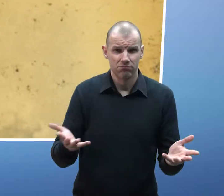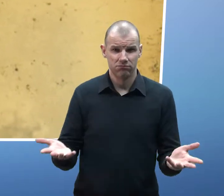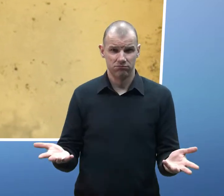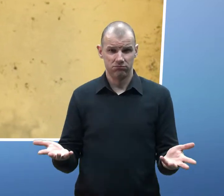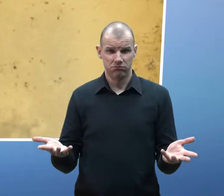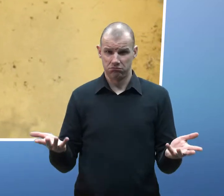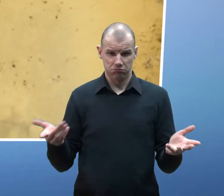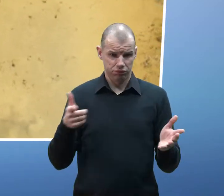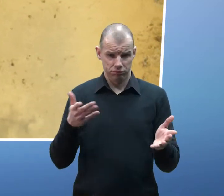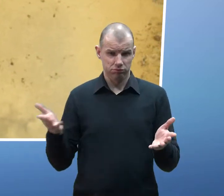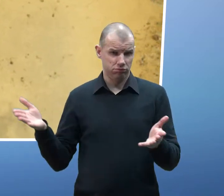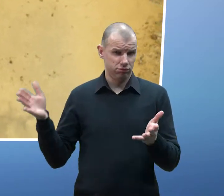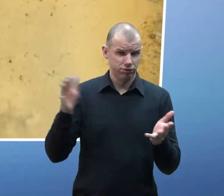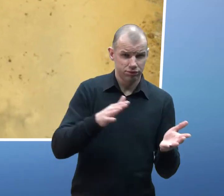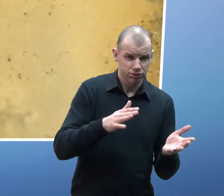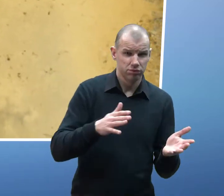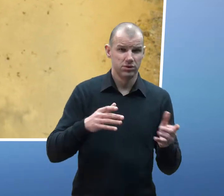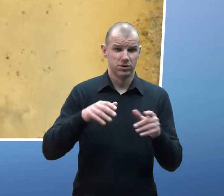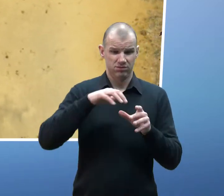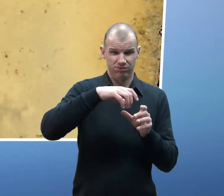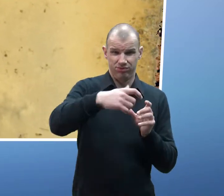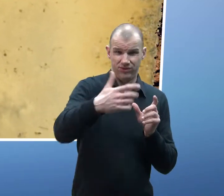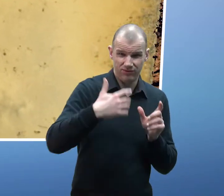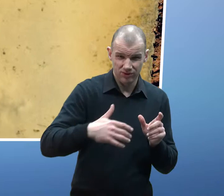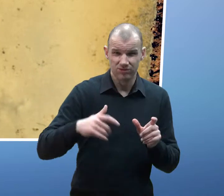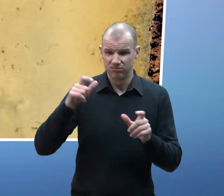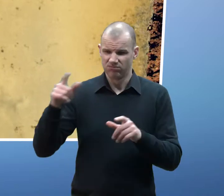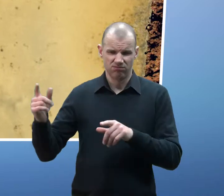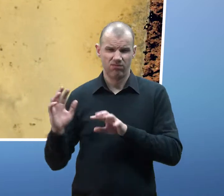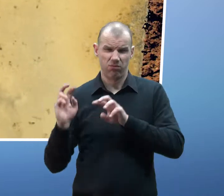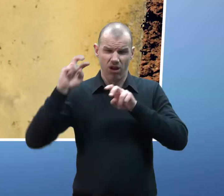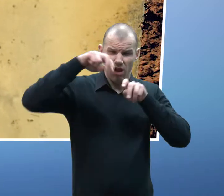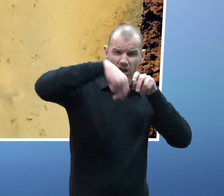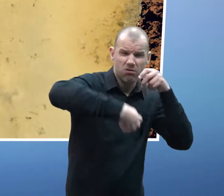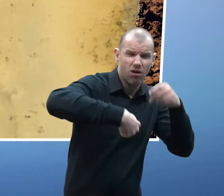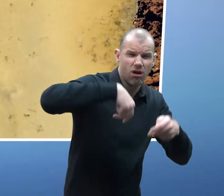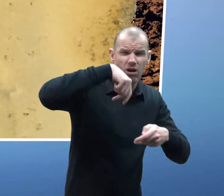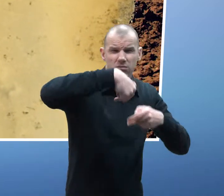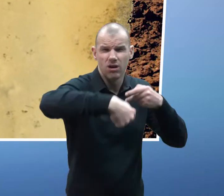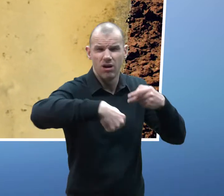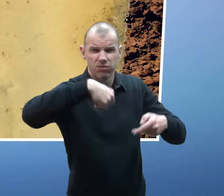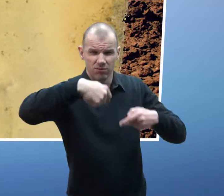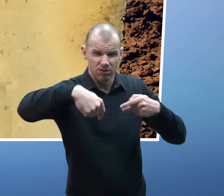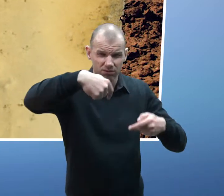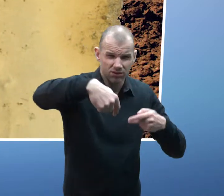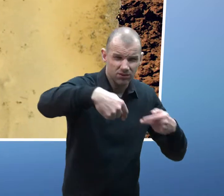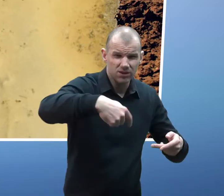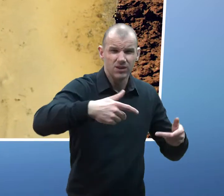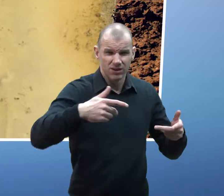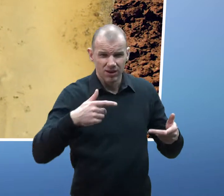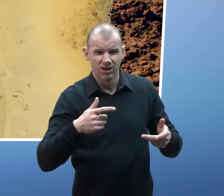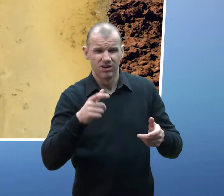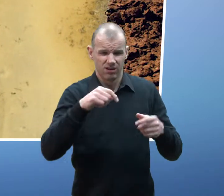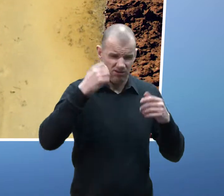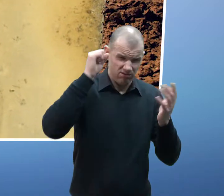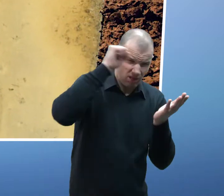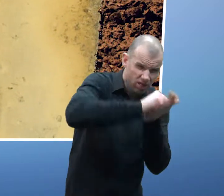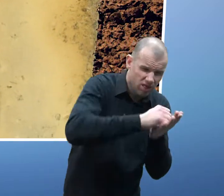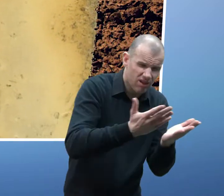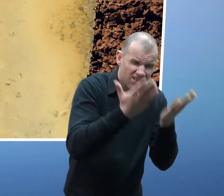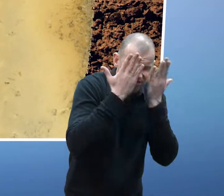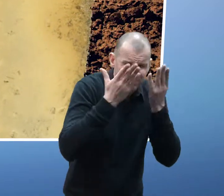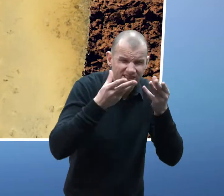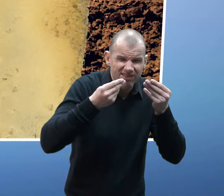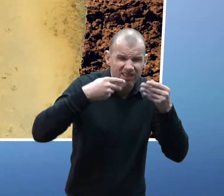front of you. A group of half-naked, brutally mistreated victims, men, women, children, and